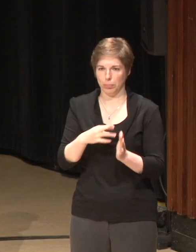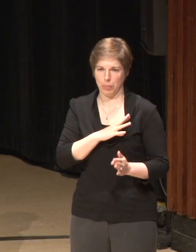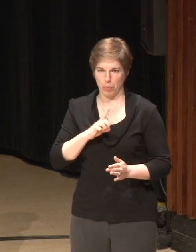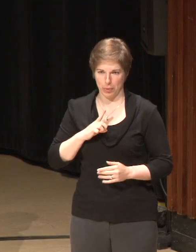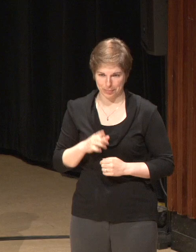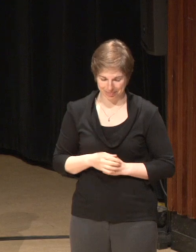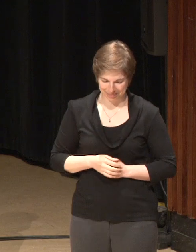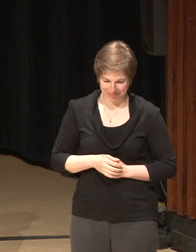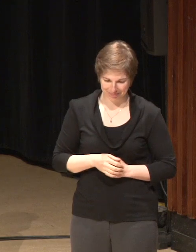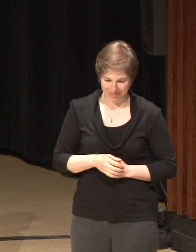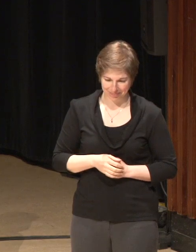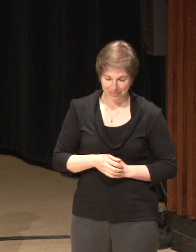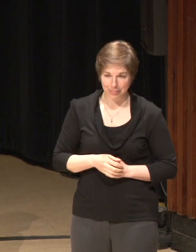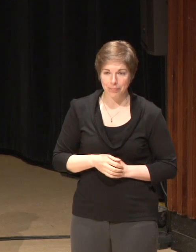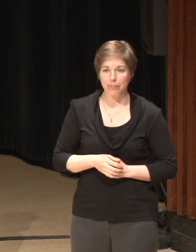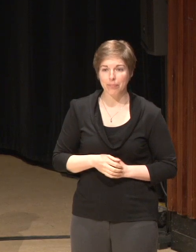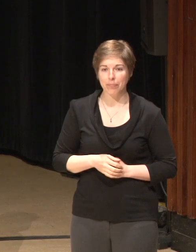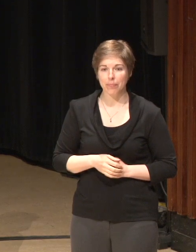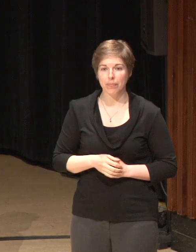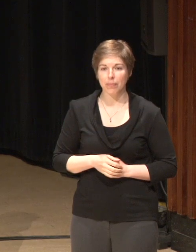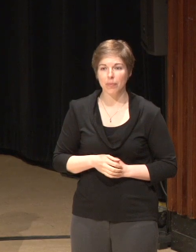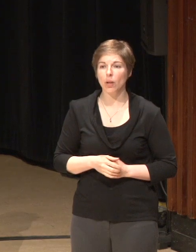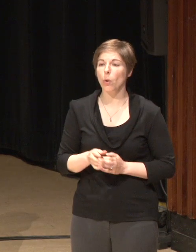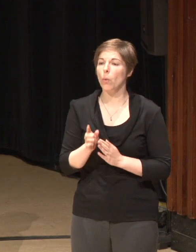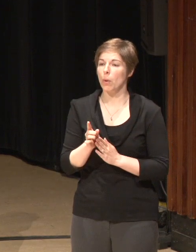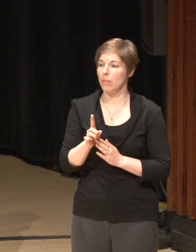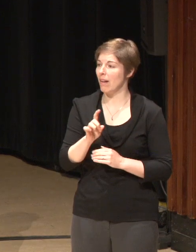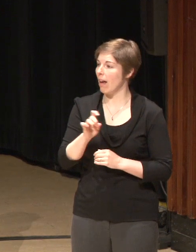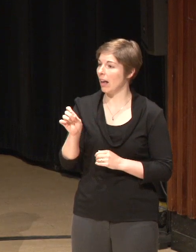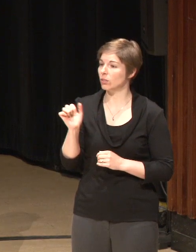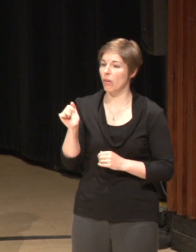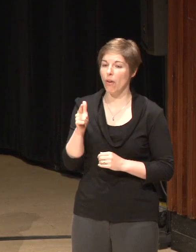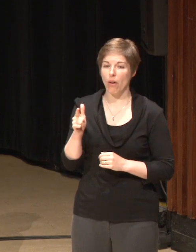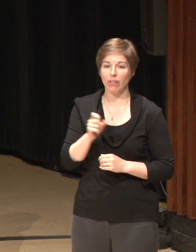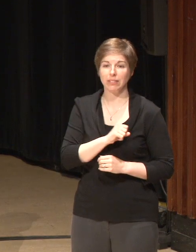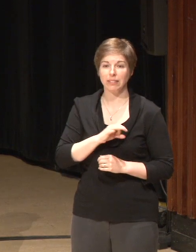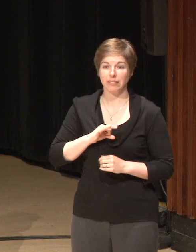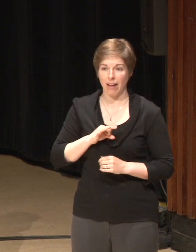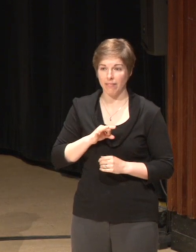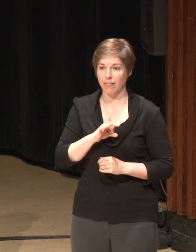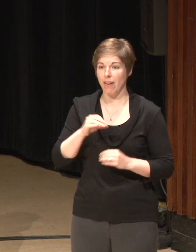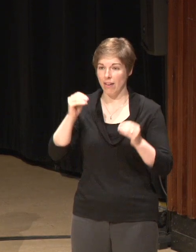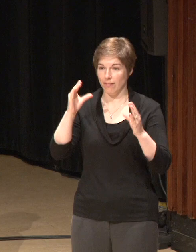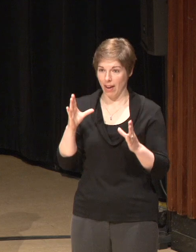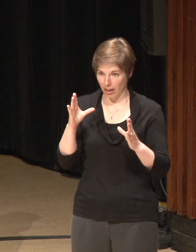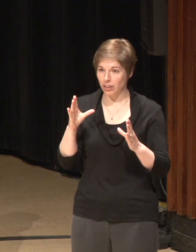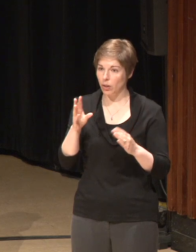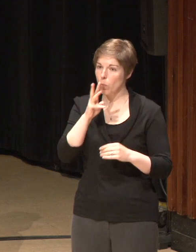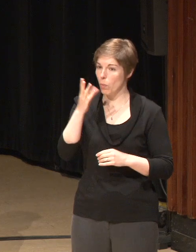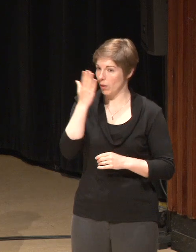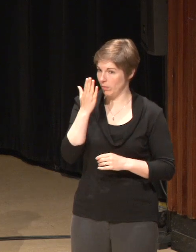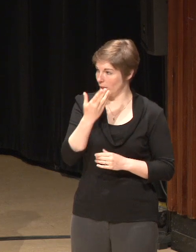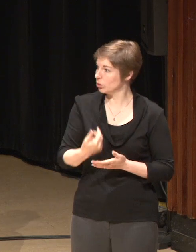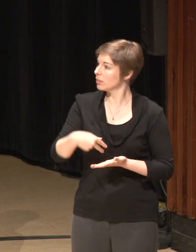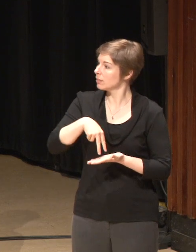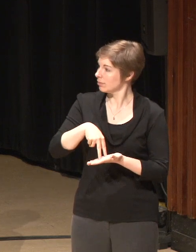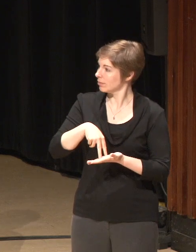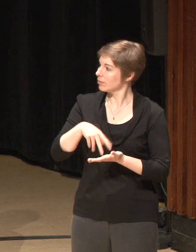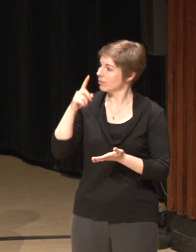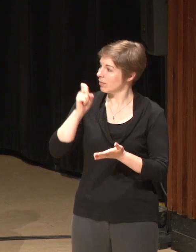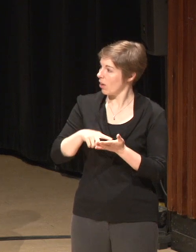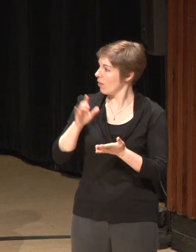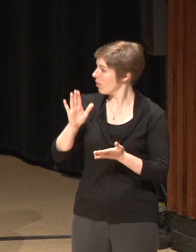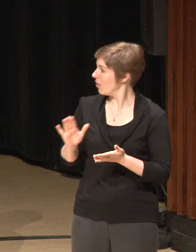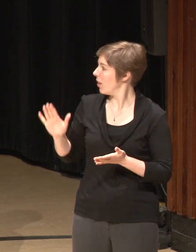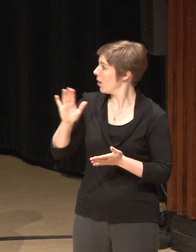I would also like to take a moment to ask all staff and faculty of the Waterfront campus to stand and be recognized for their dedicated work